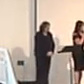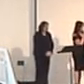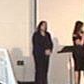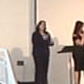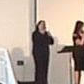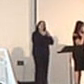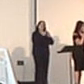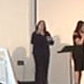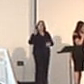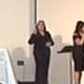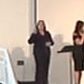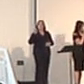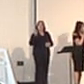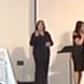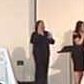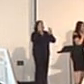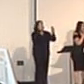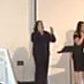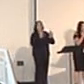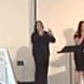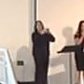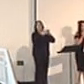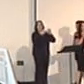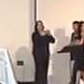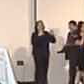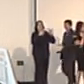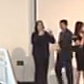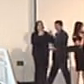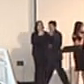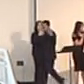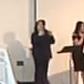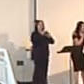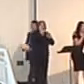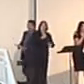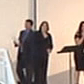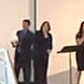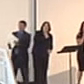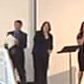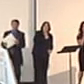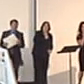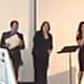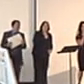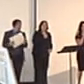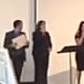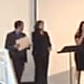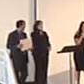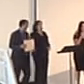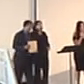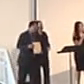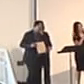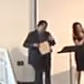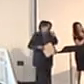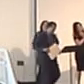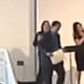Thank you, Adam, for a great message to all the students and to myself, because I don't think I had a dream until